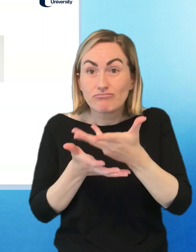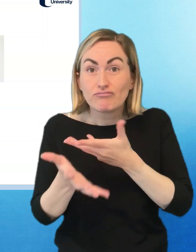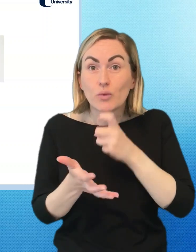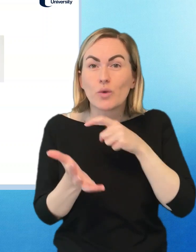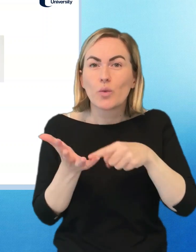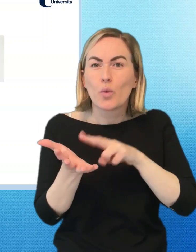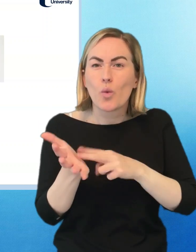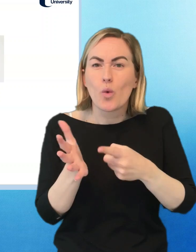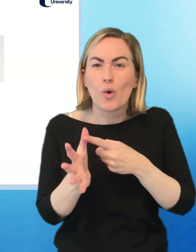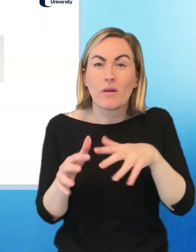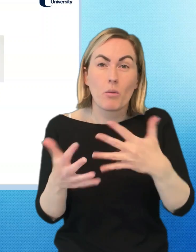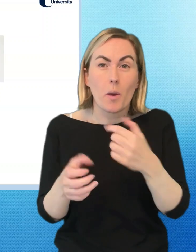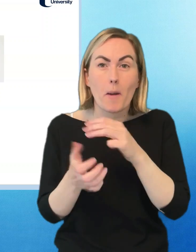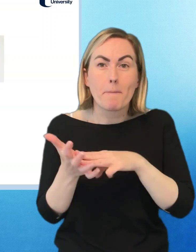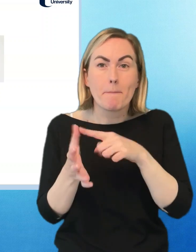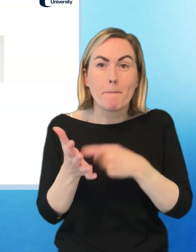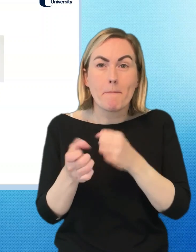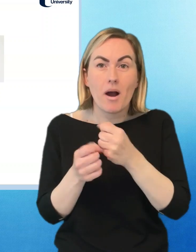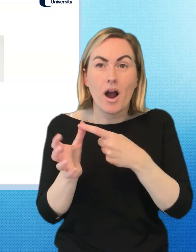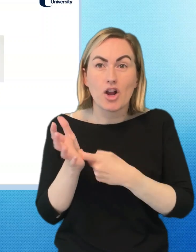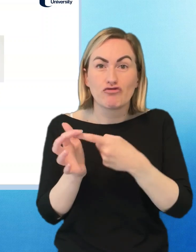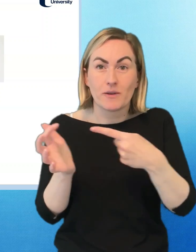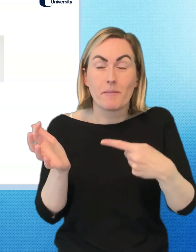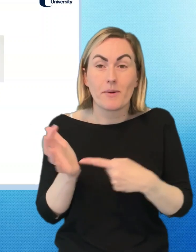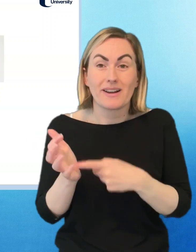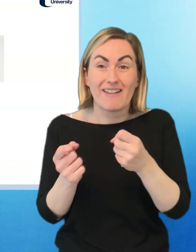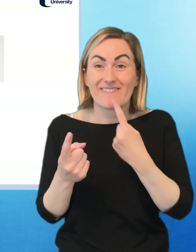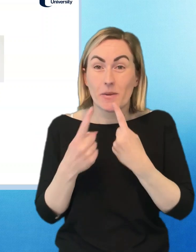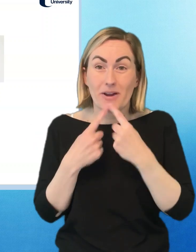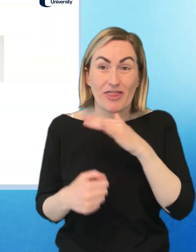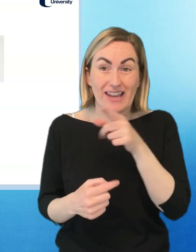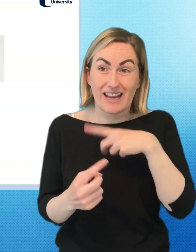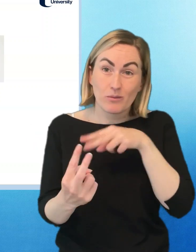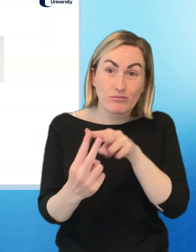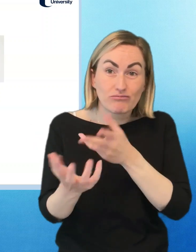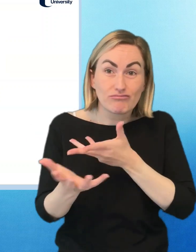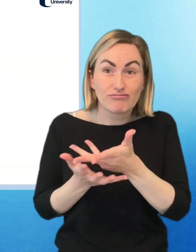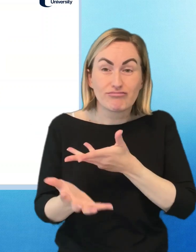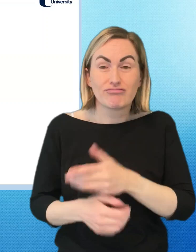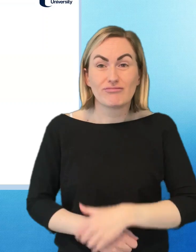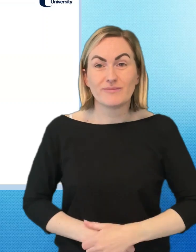and Margaret Morgan, whose contact details are here if you wish to get in touch.